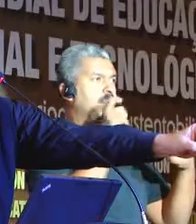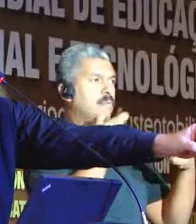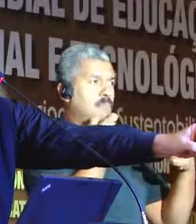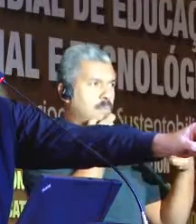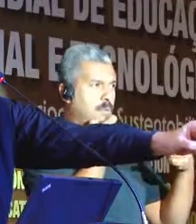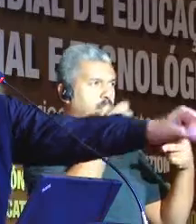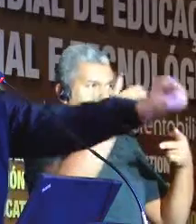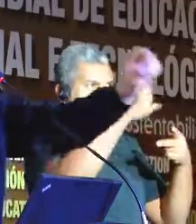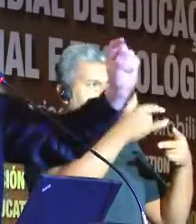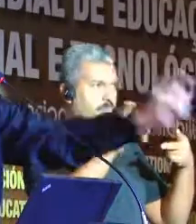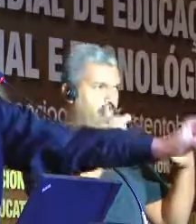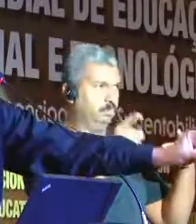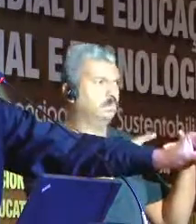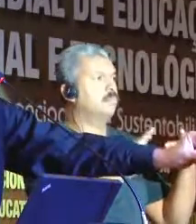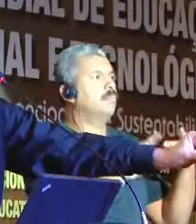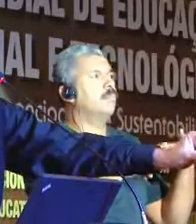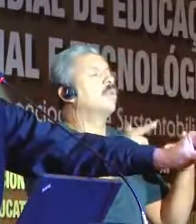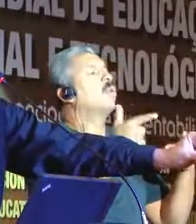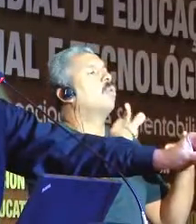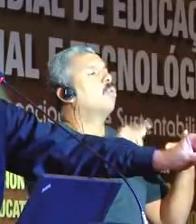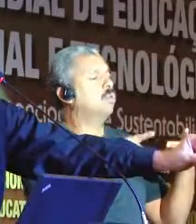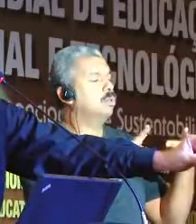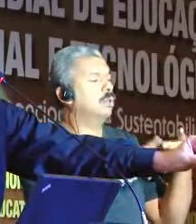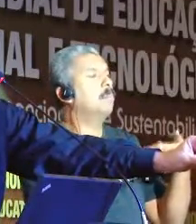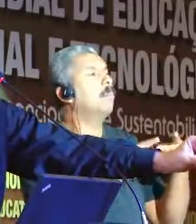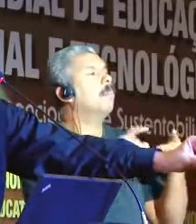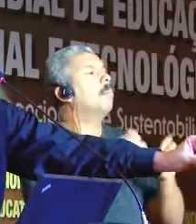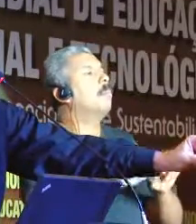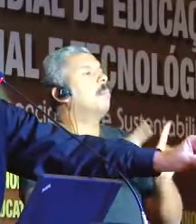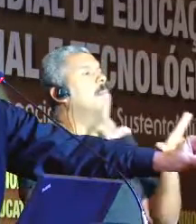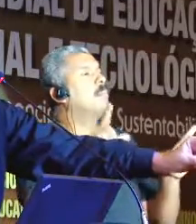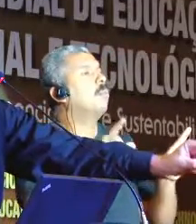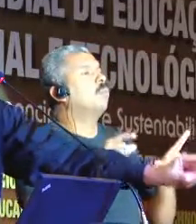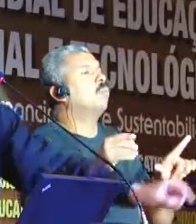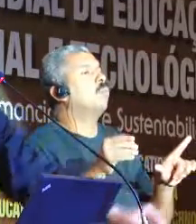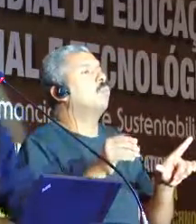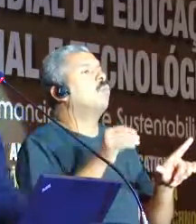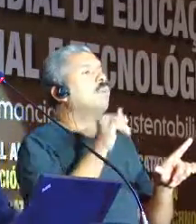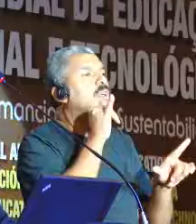Brazil. It's very important to the environment.